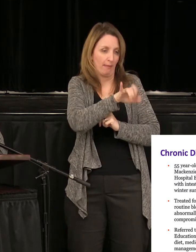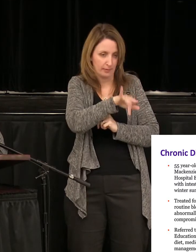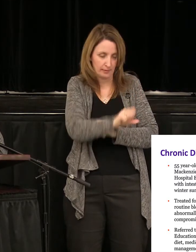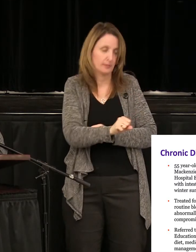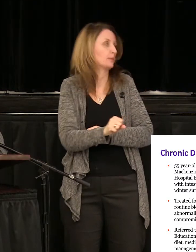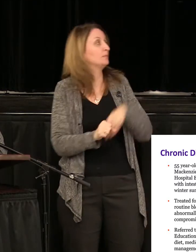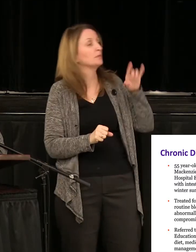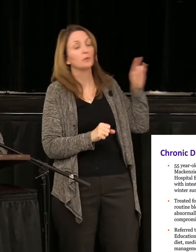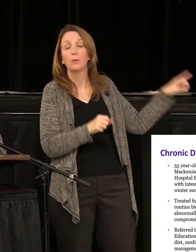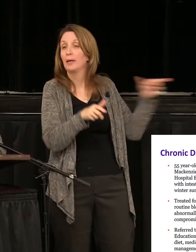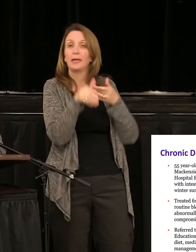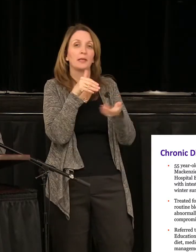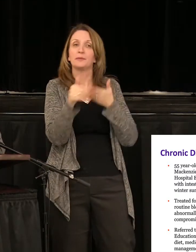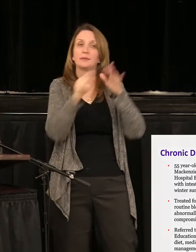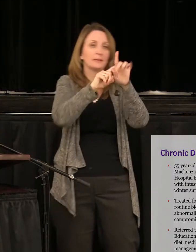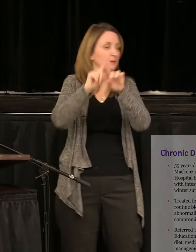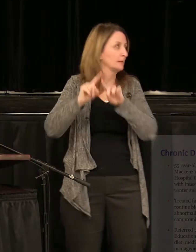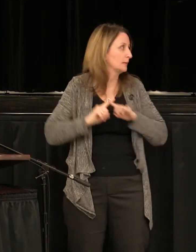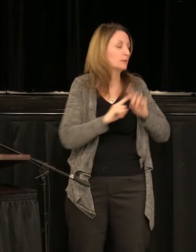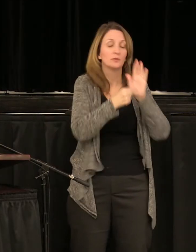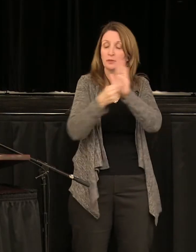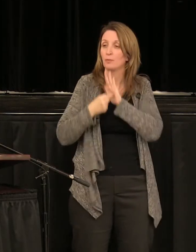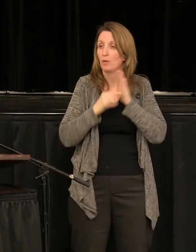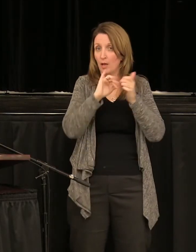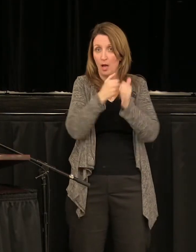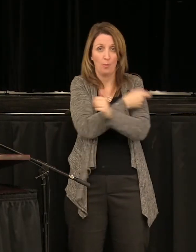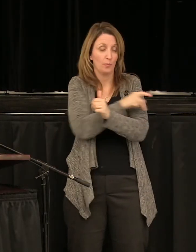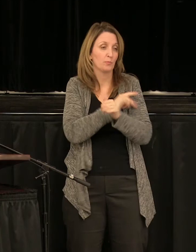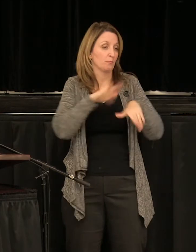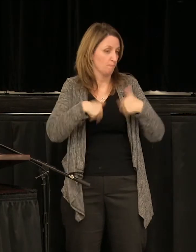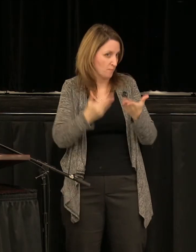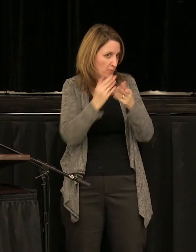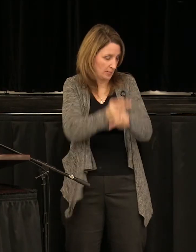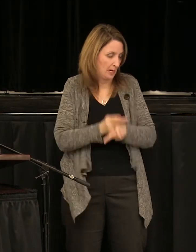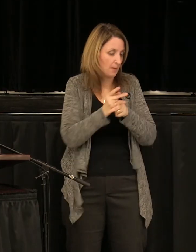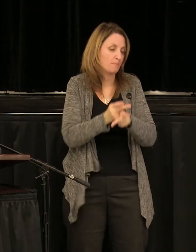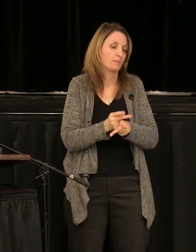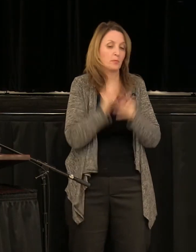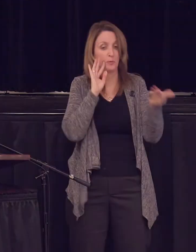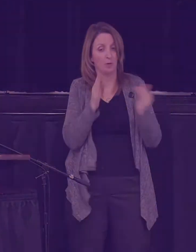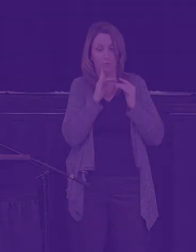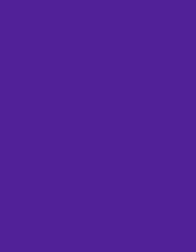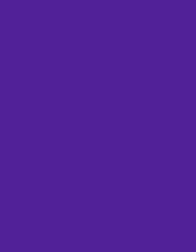bit of an example of the type of patients and how they're going to be treated differently from what we're doing right now.